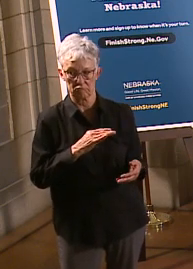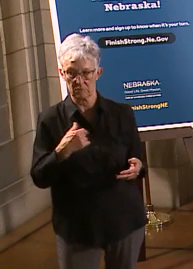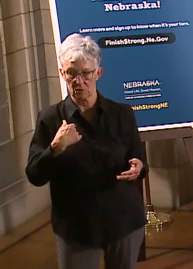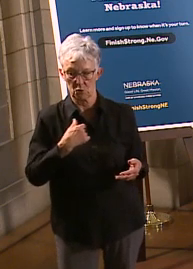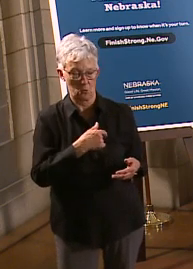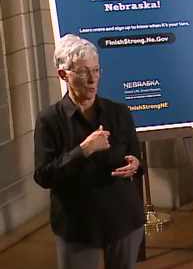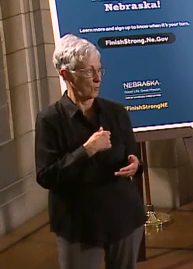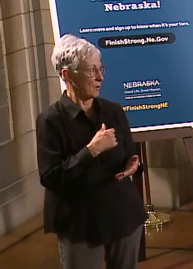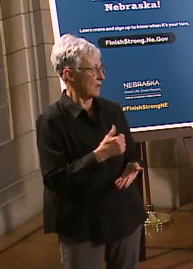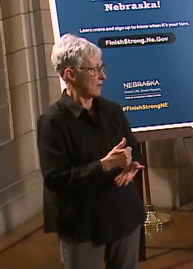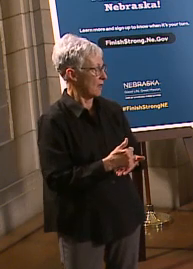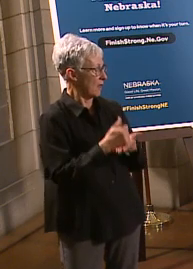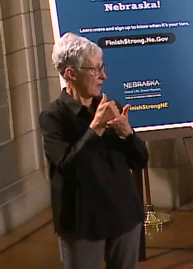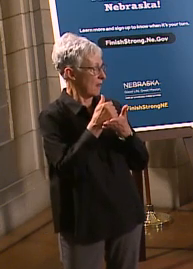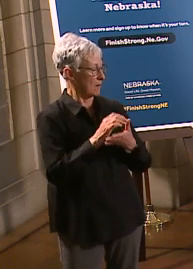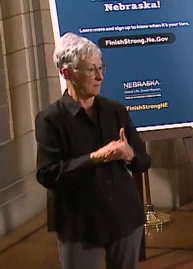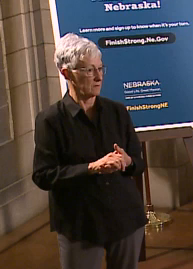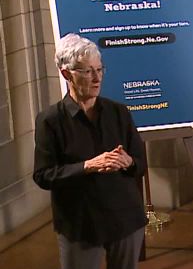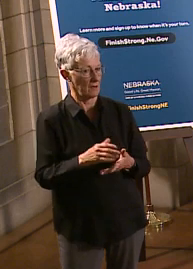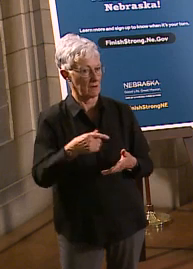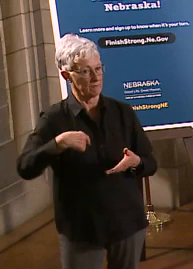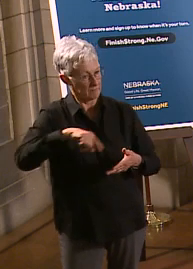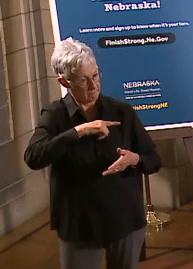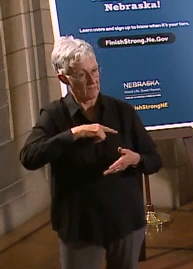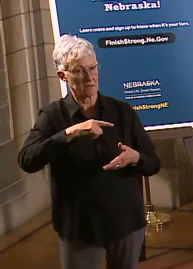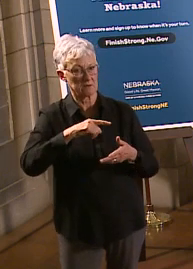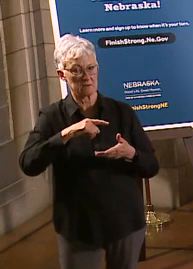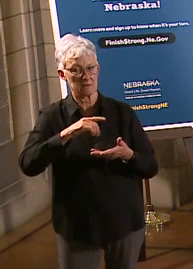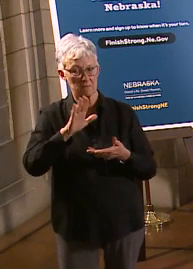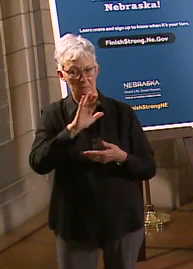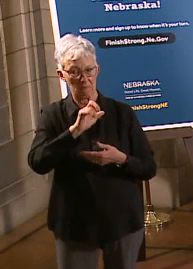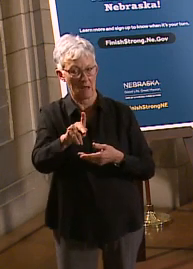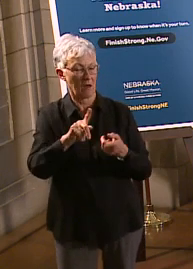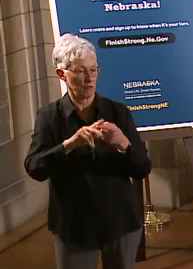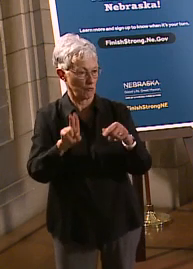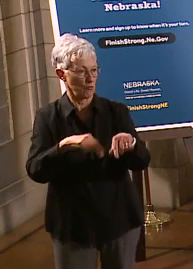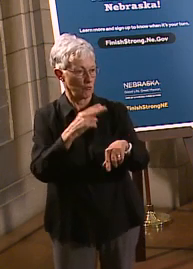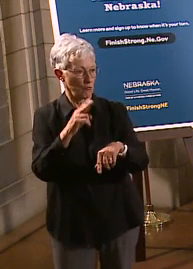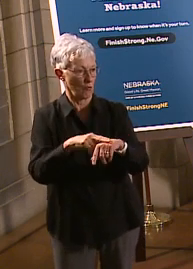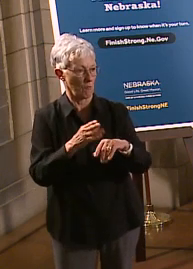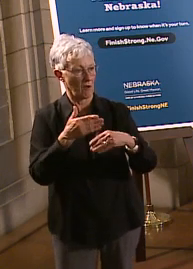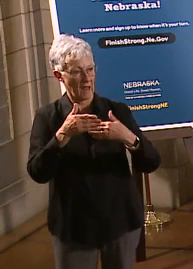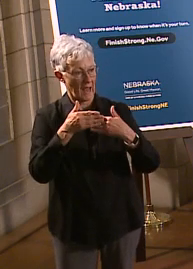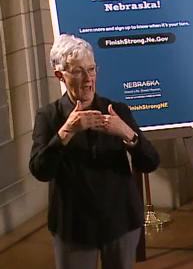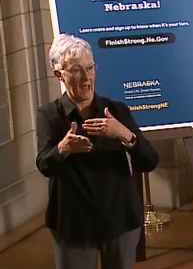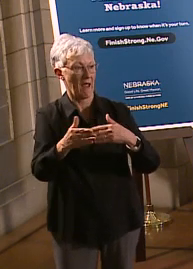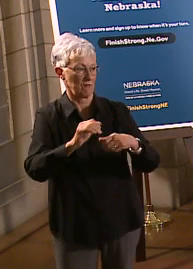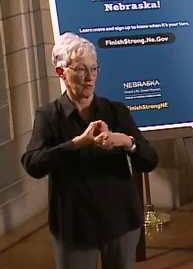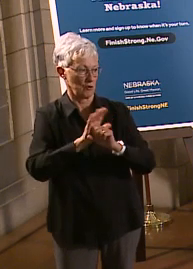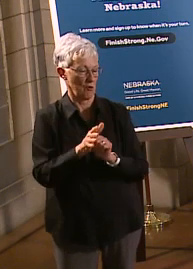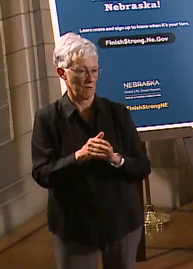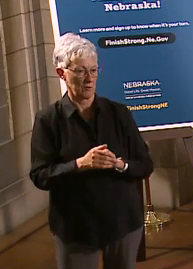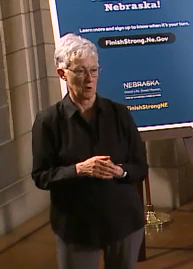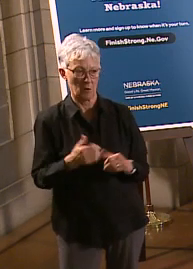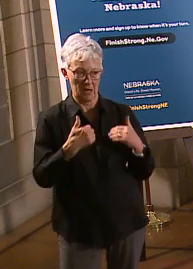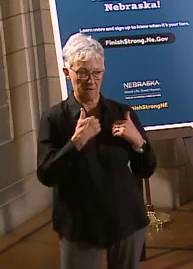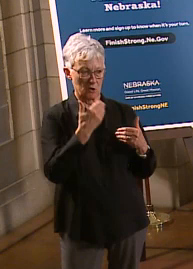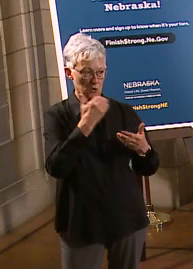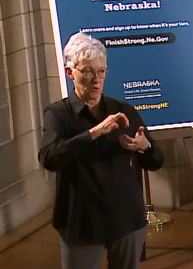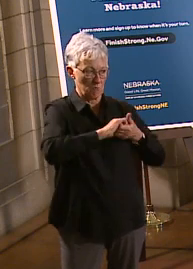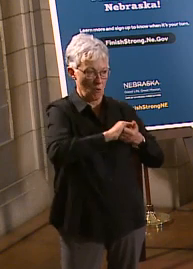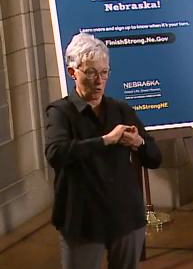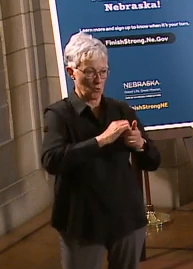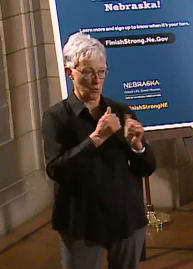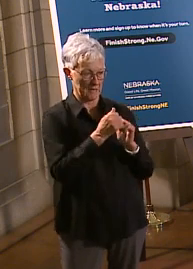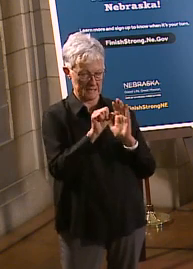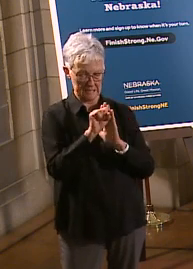us back to a new normal. We continue because of just a great partnership with the state and Governor Ricketts and his